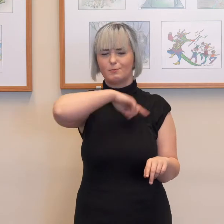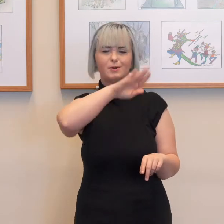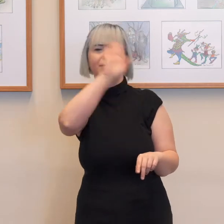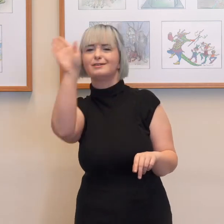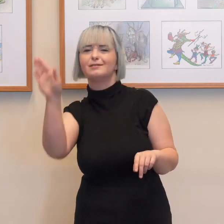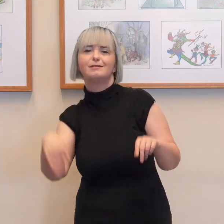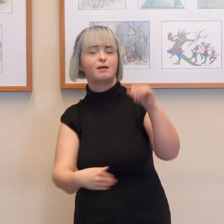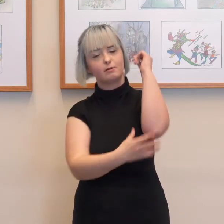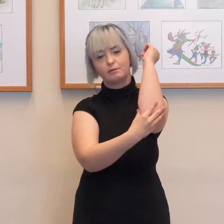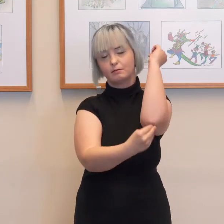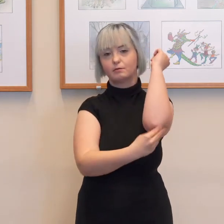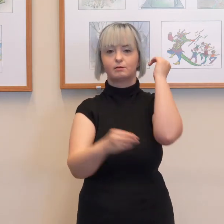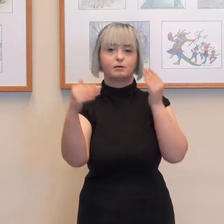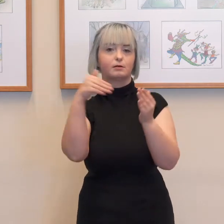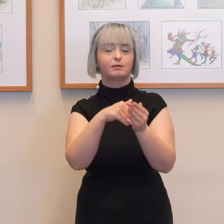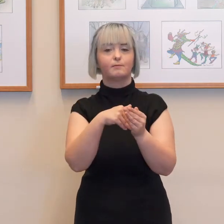We will never be poor again."